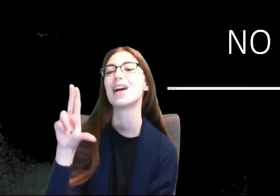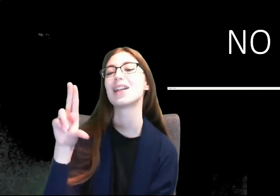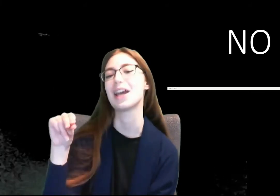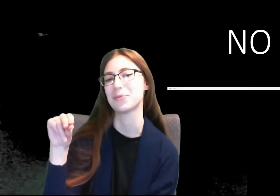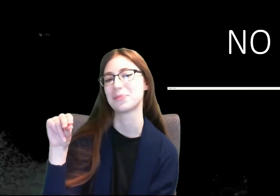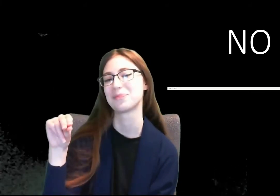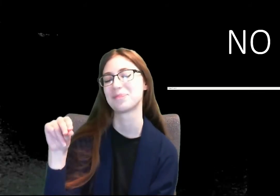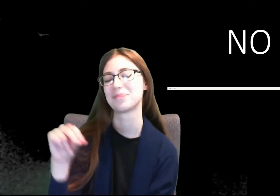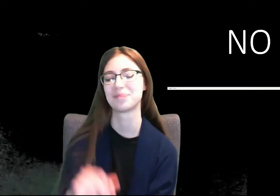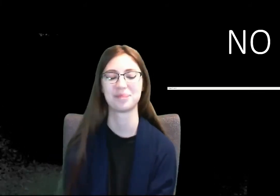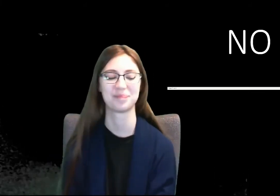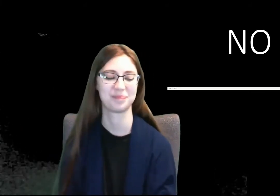No.